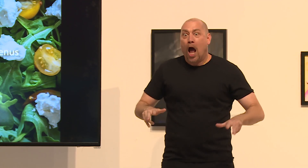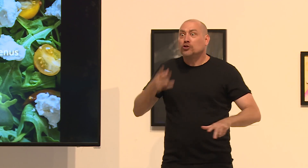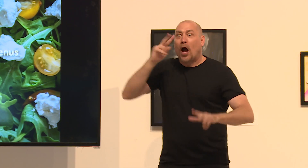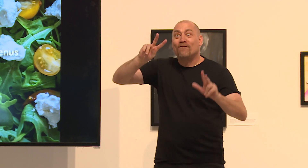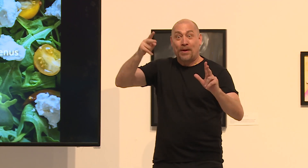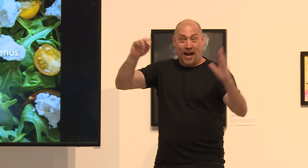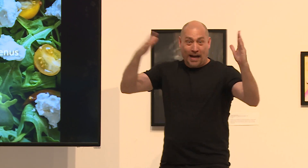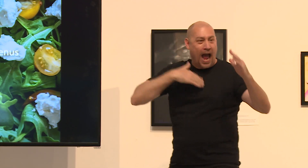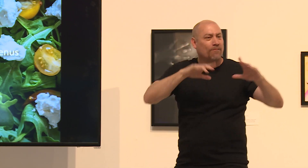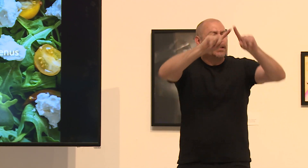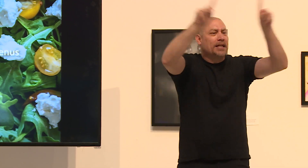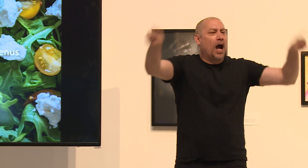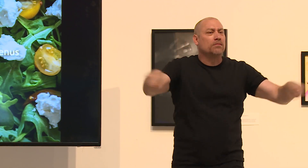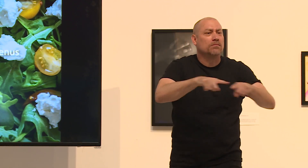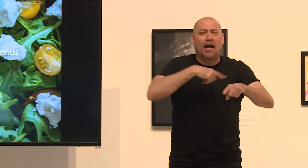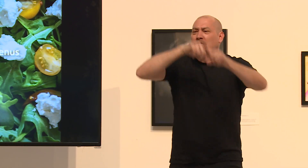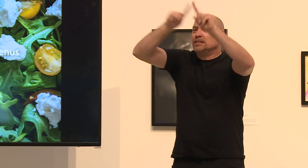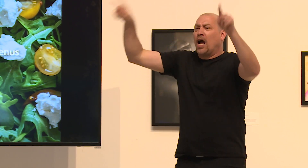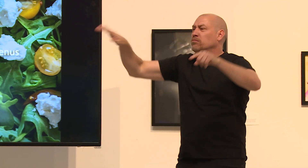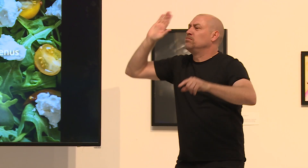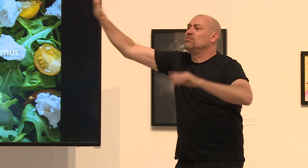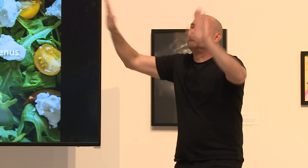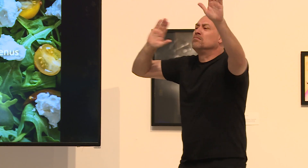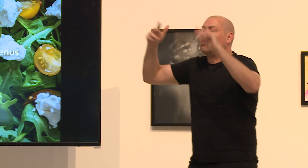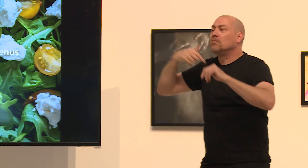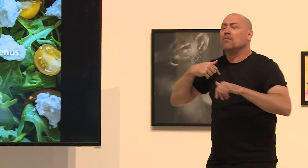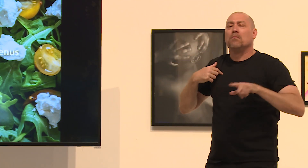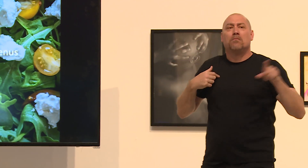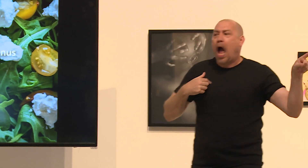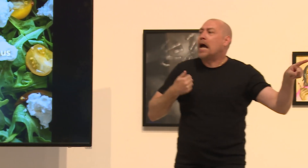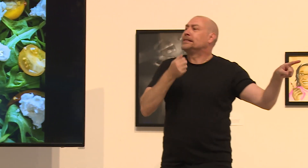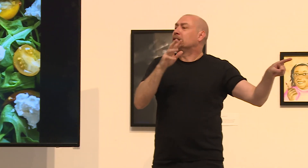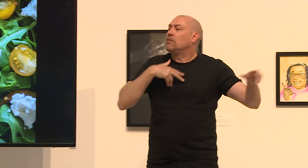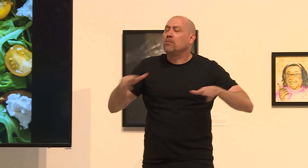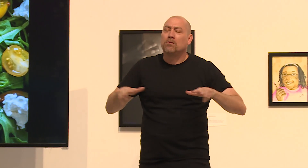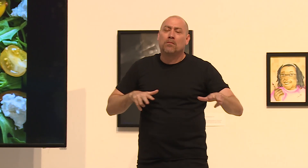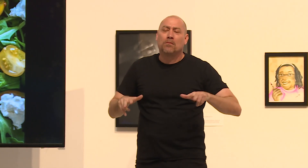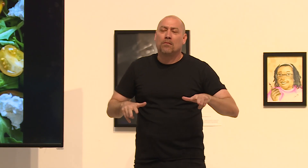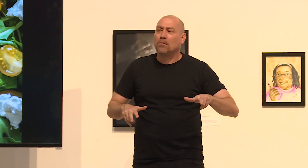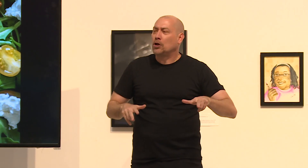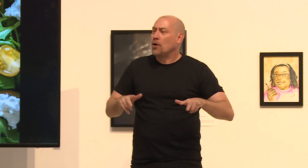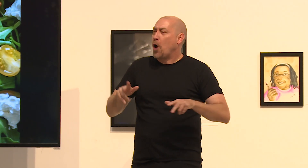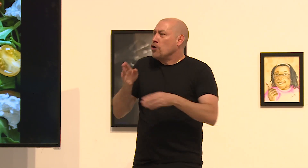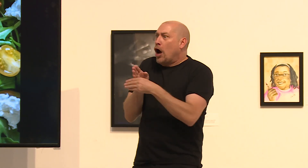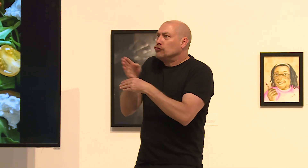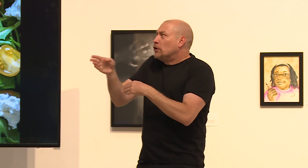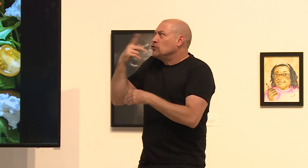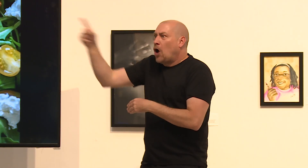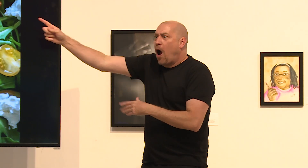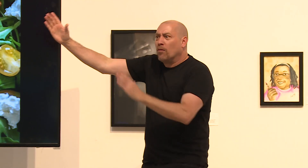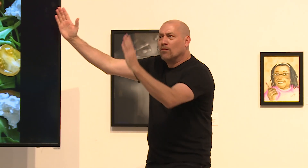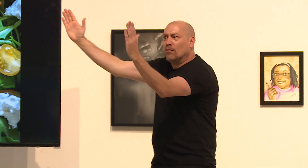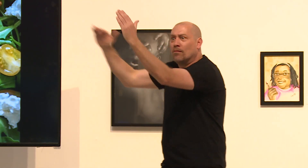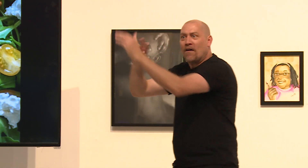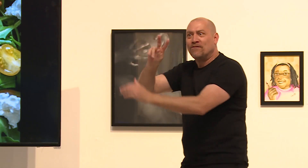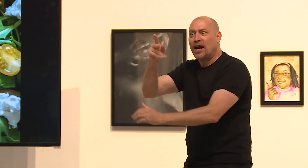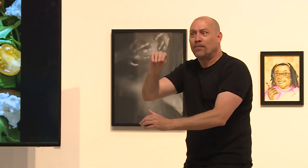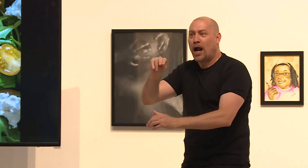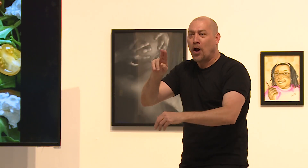pizza, boom, there it is on the sign. All of these signs saying pizza. And so here's this one, I'm walking down the street,